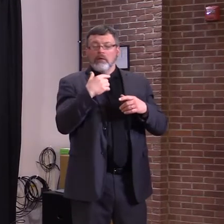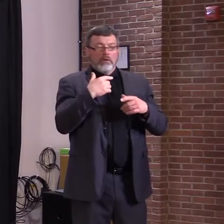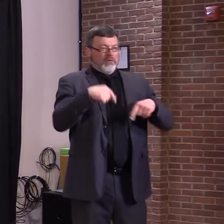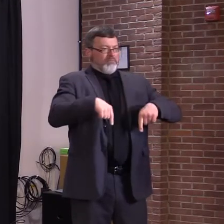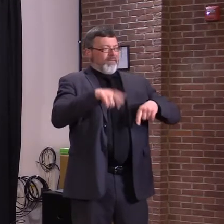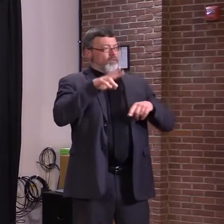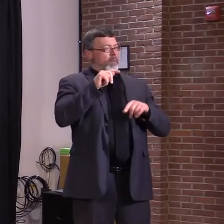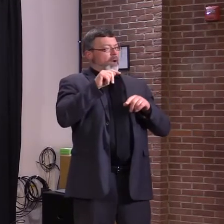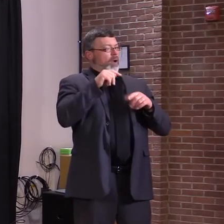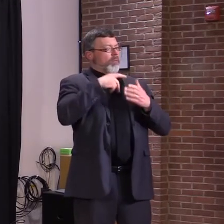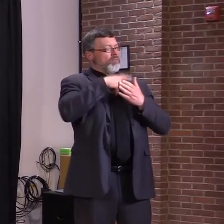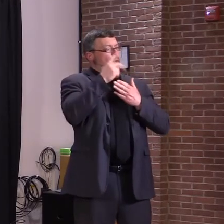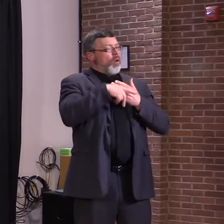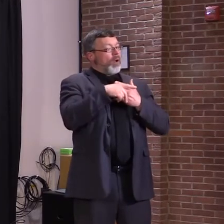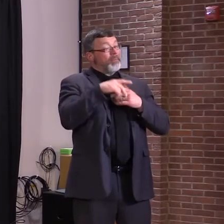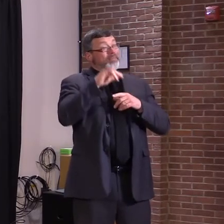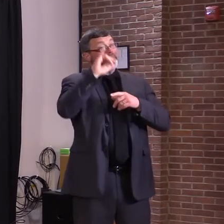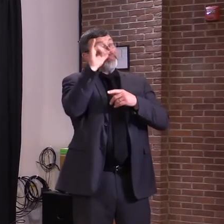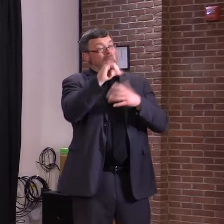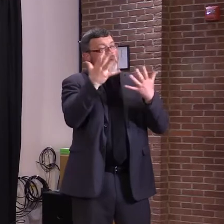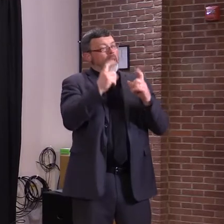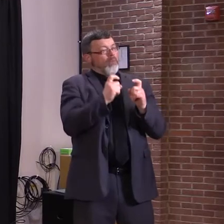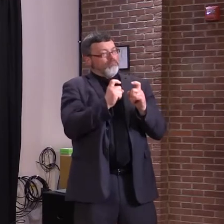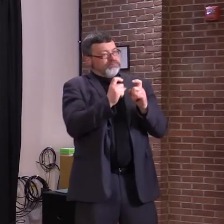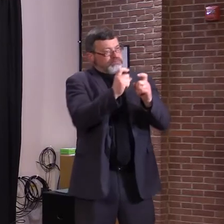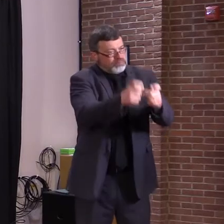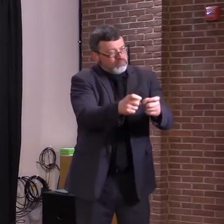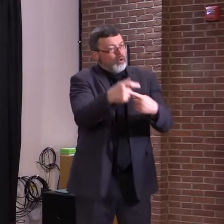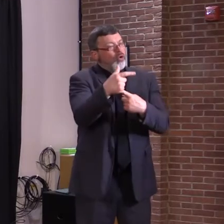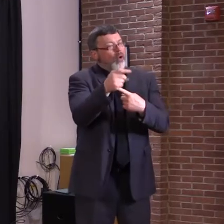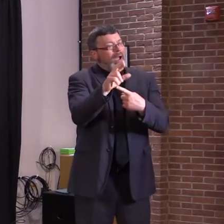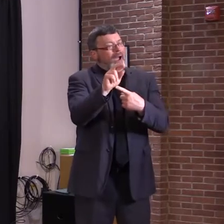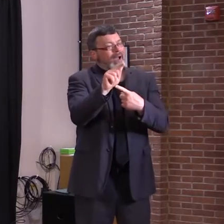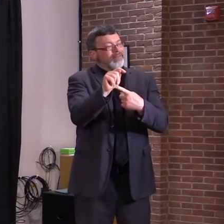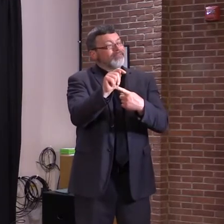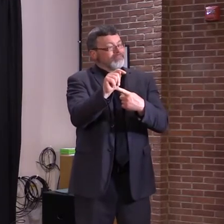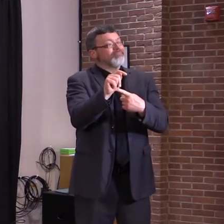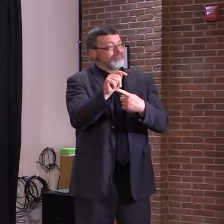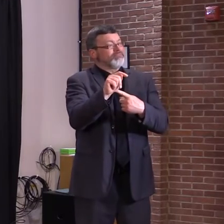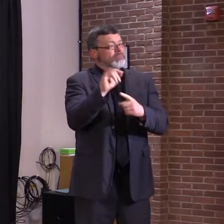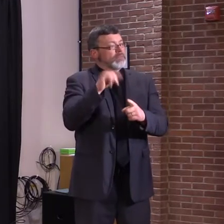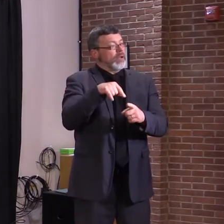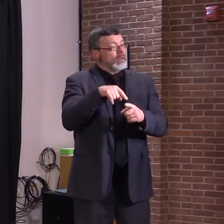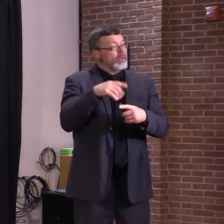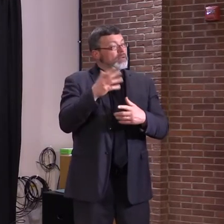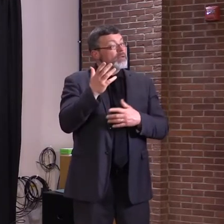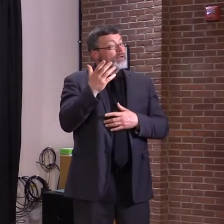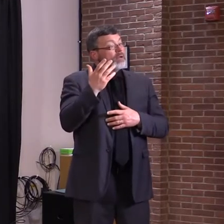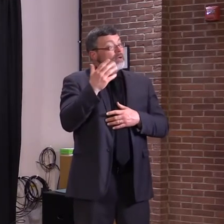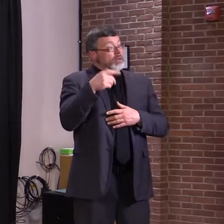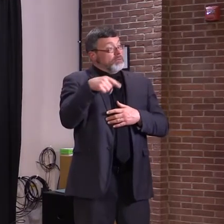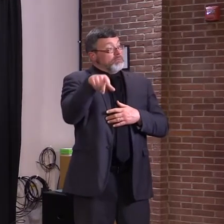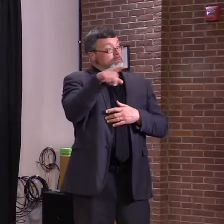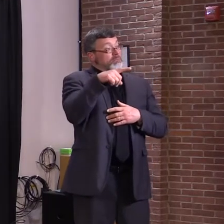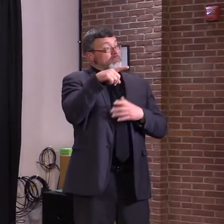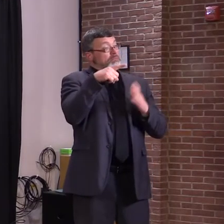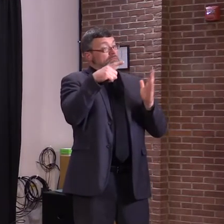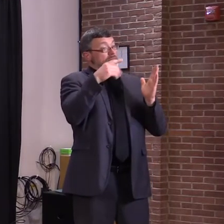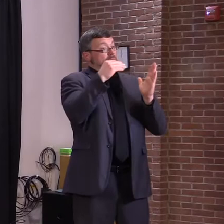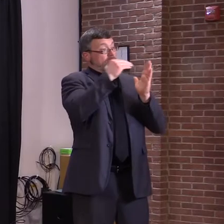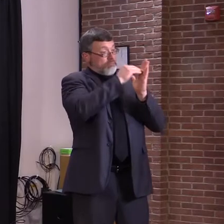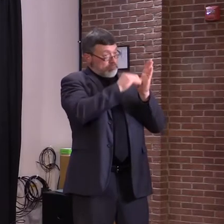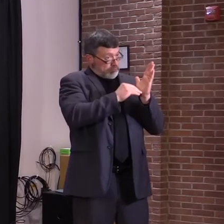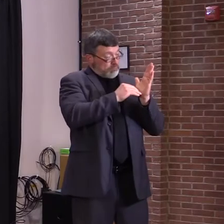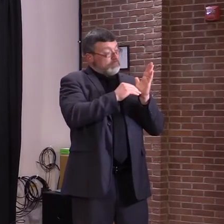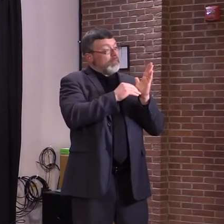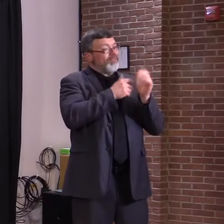grant if the applicant pays for the expenses as outlined in the rule, which are basically any operating expenses. So it'll